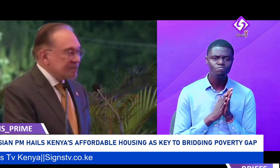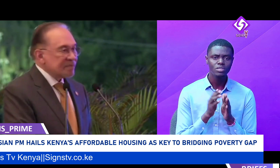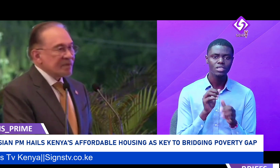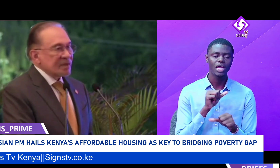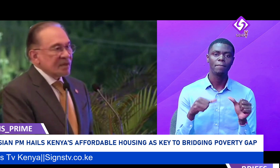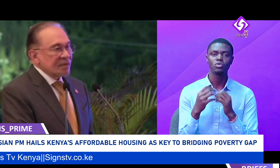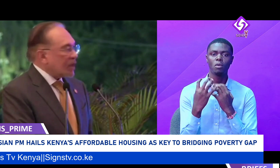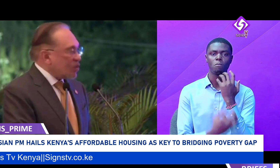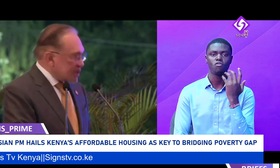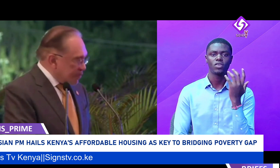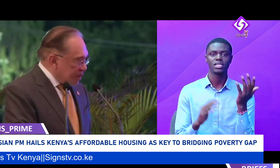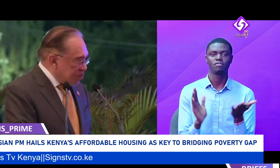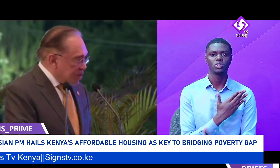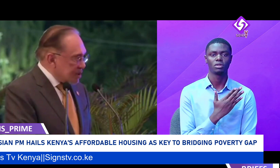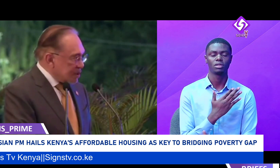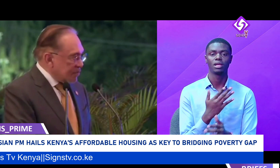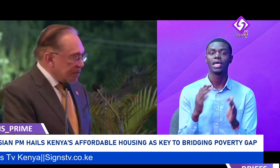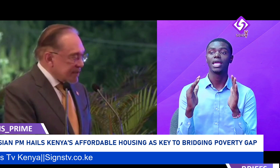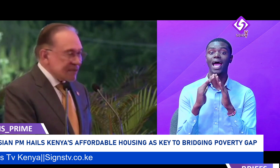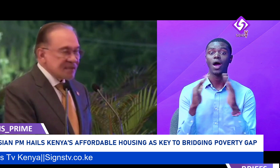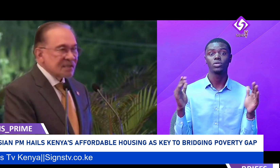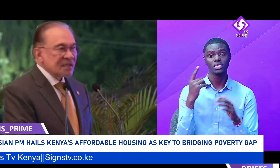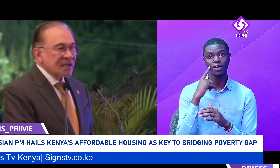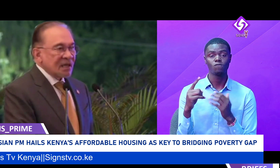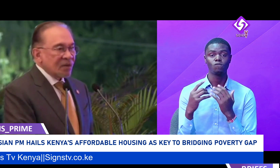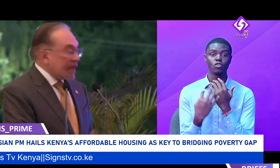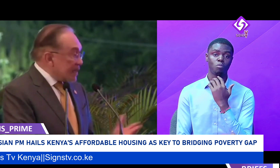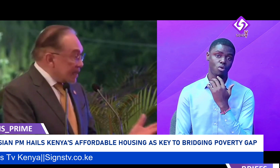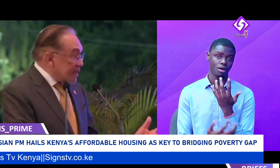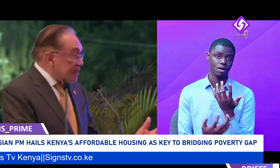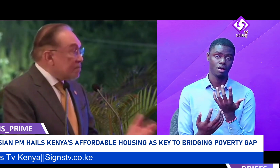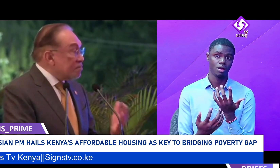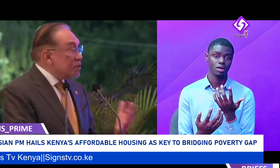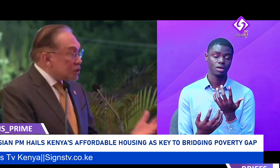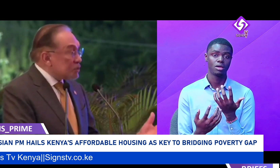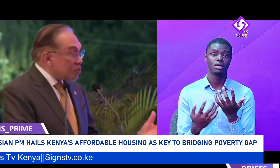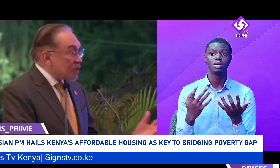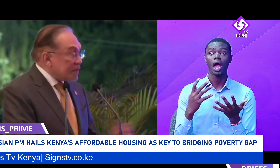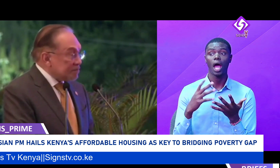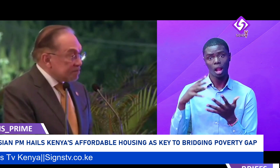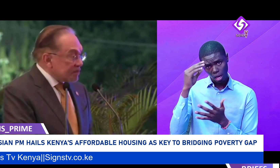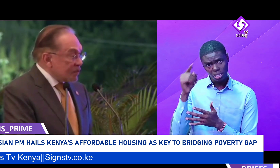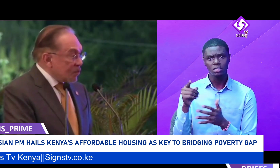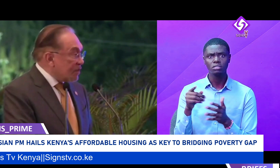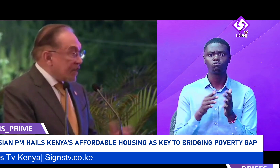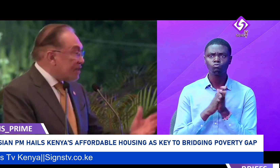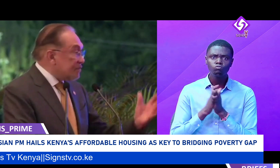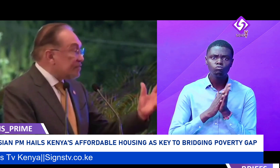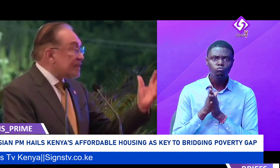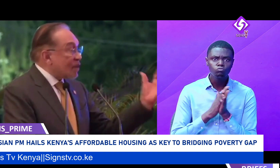alleviation, about housing for the poor, for the masses. And when I learned this ambitious program,